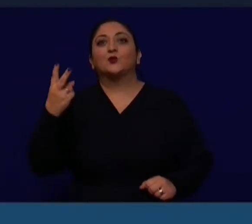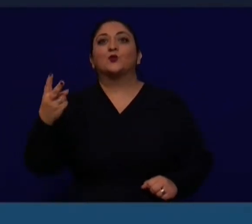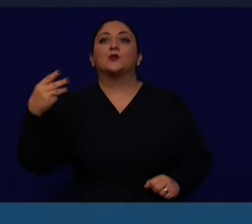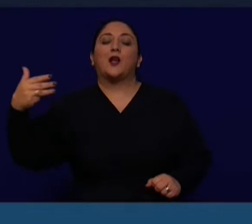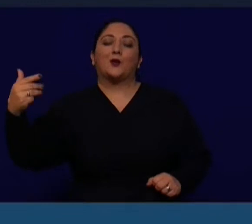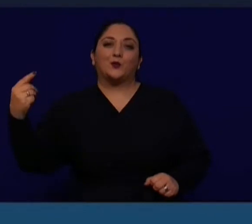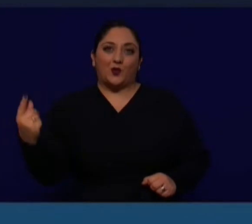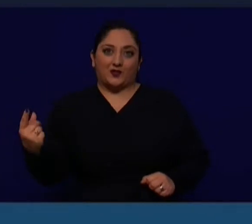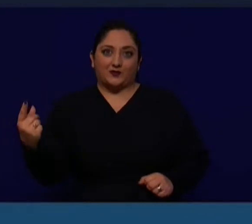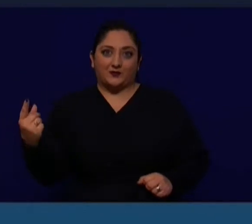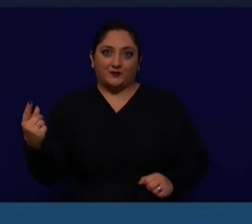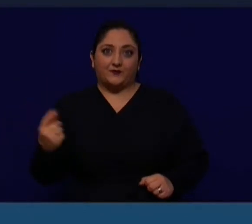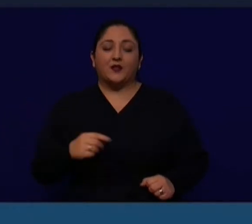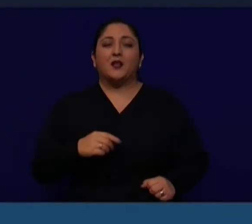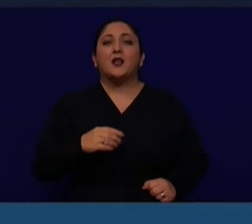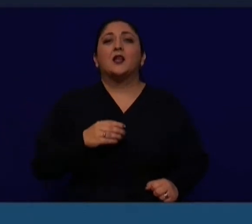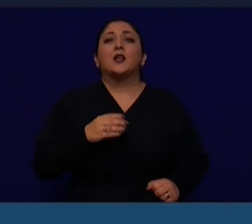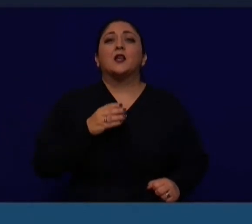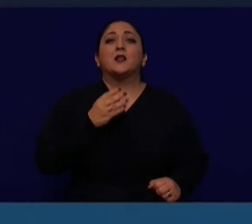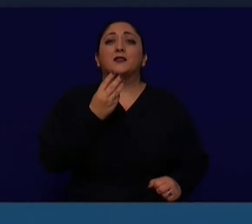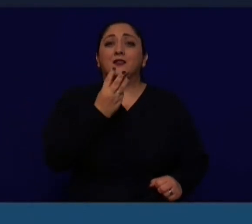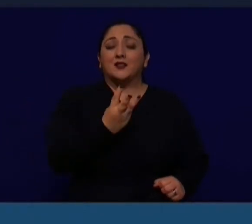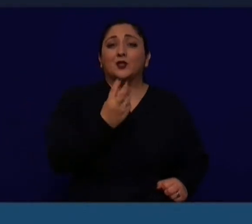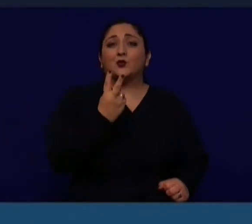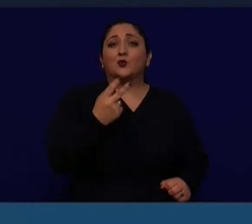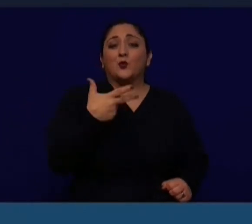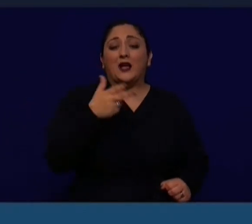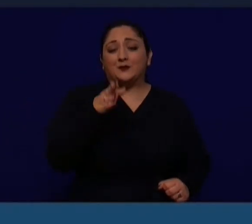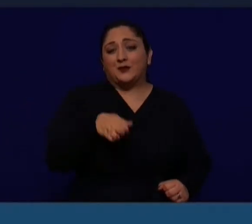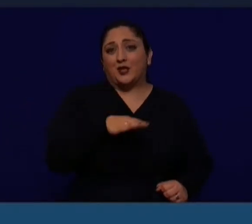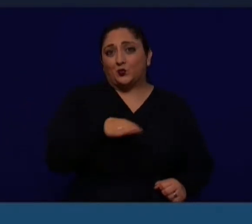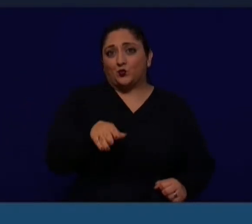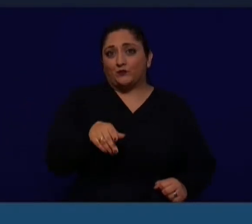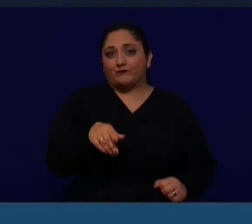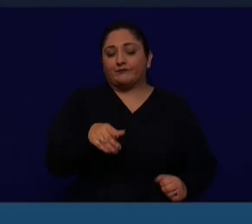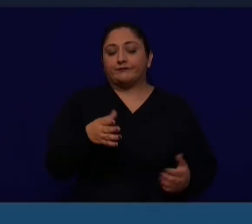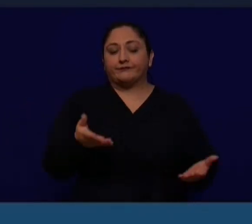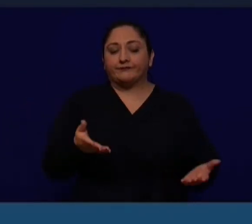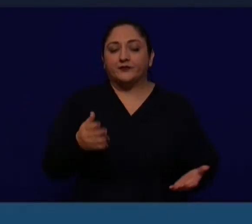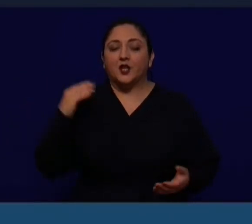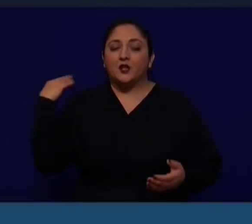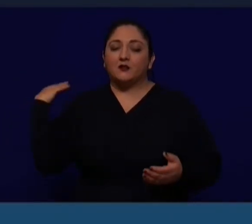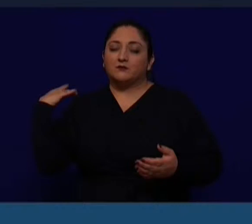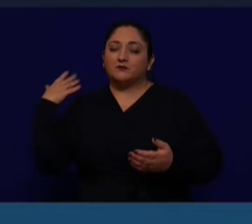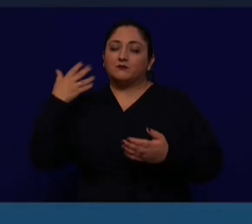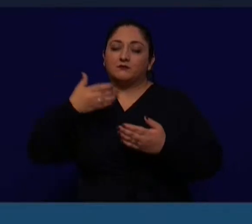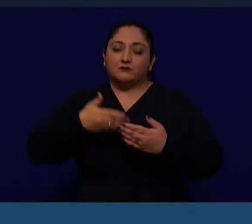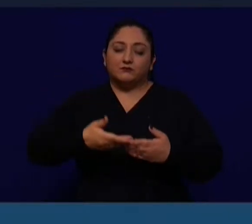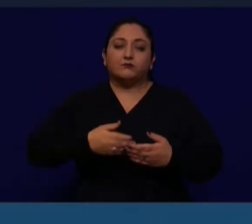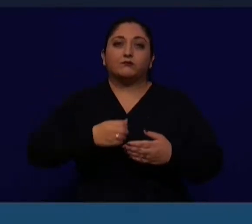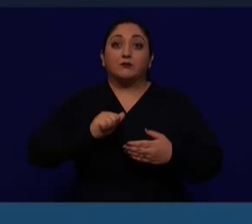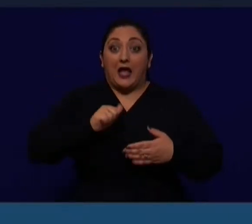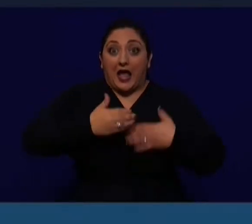20,291 u kellna 328 deaths sa issa. Allura t-total ta' każi attivi huwa ta'